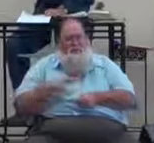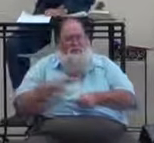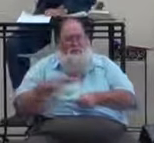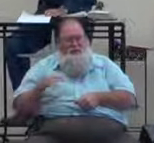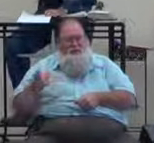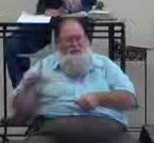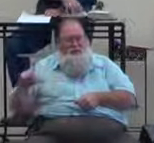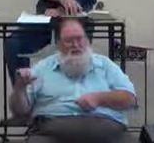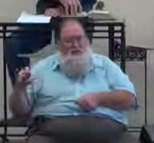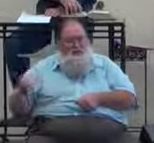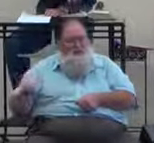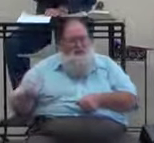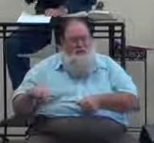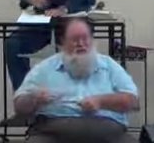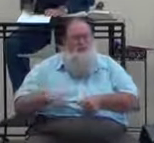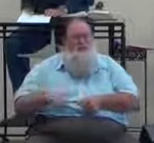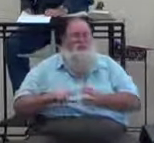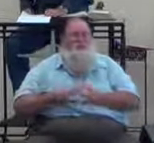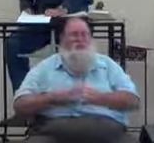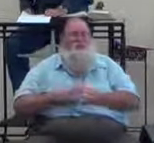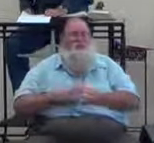of evangelism is in the Bible.